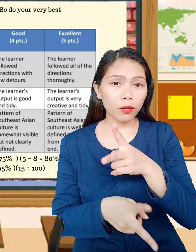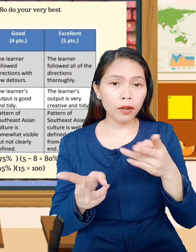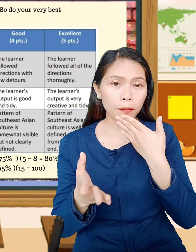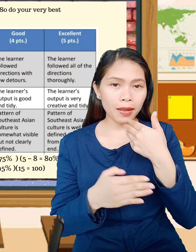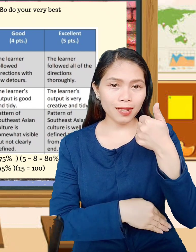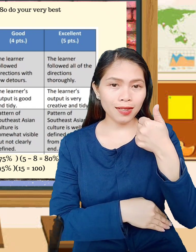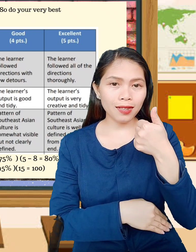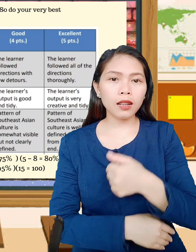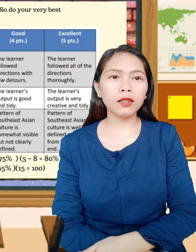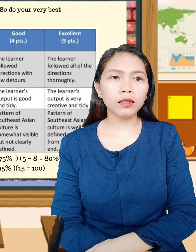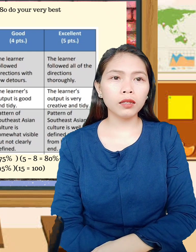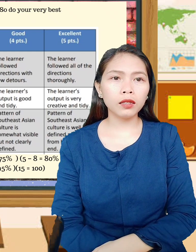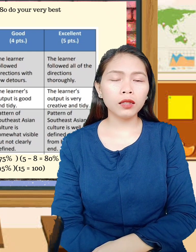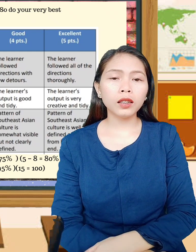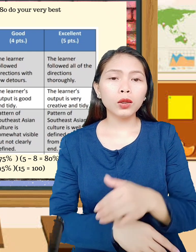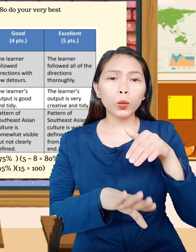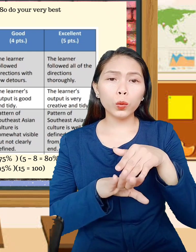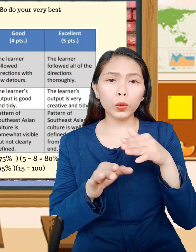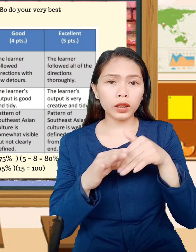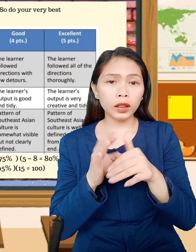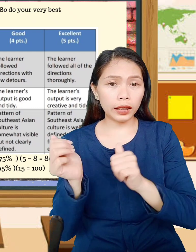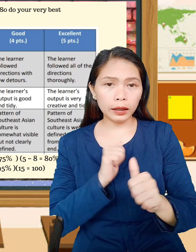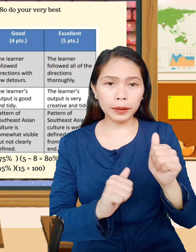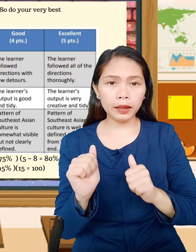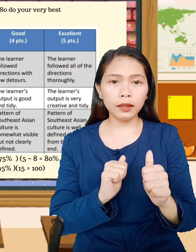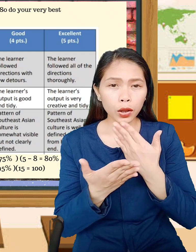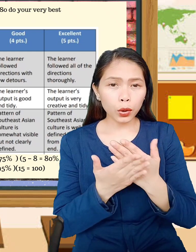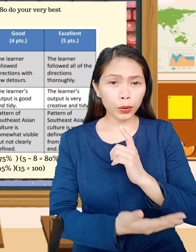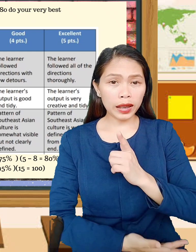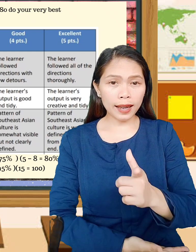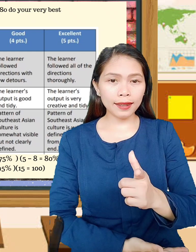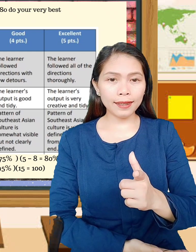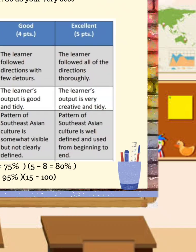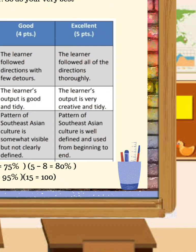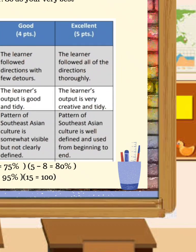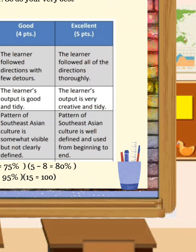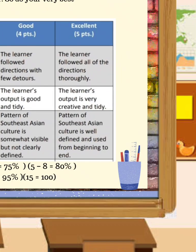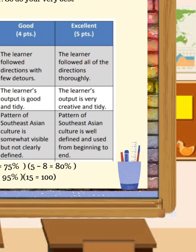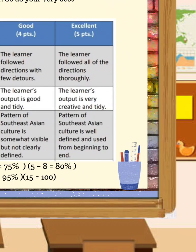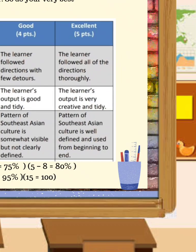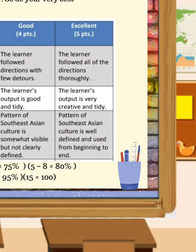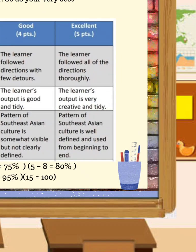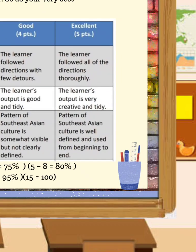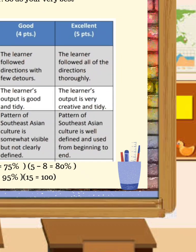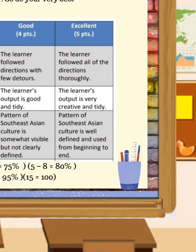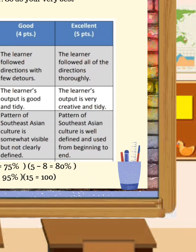So do your best in this activity. Good luck!